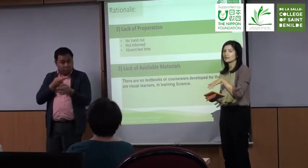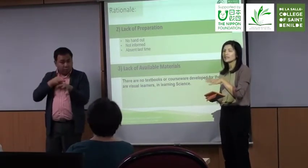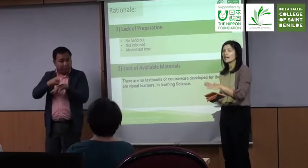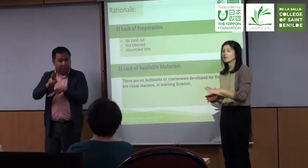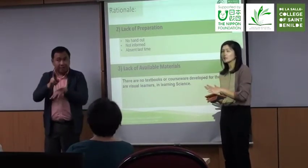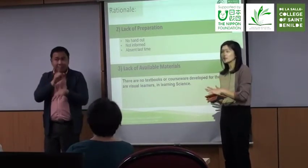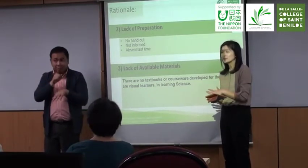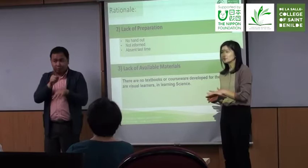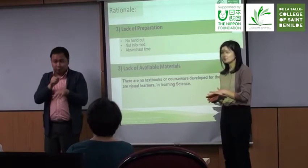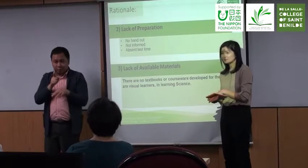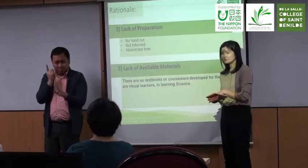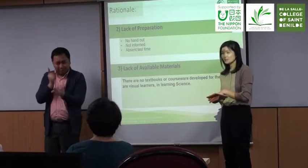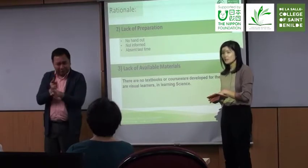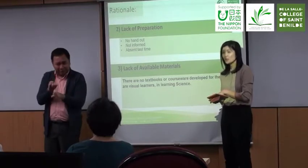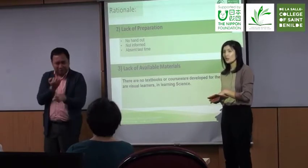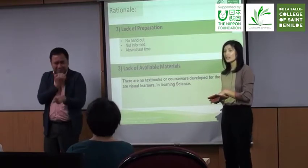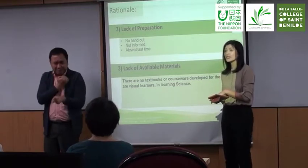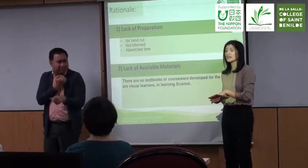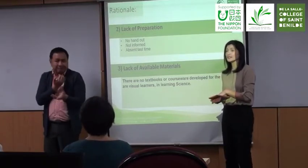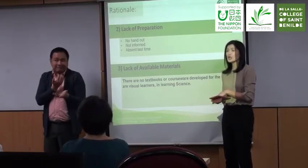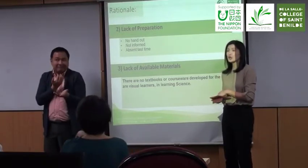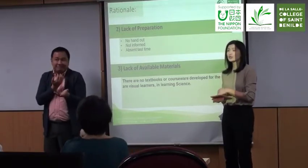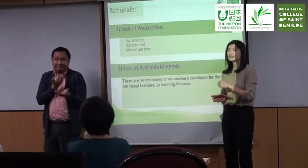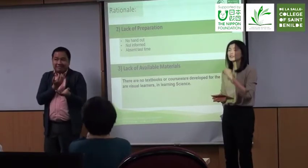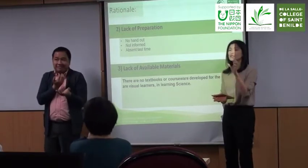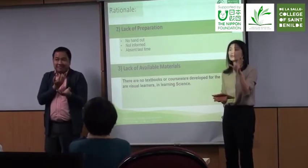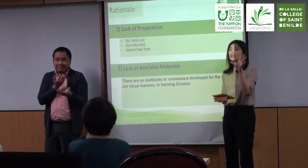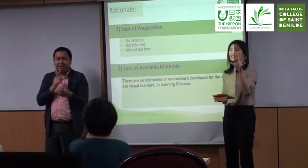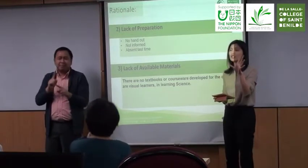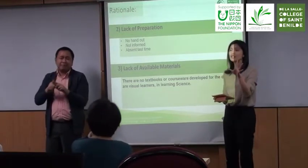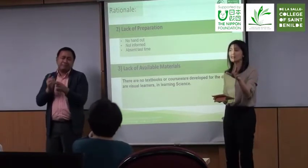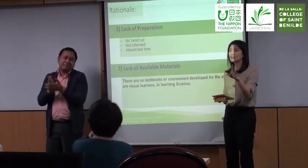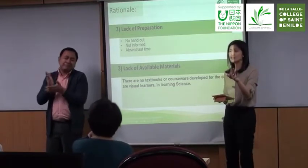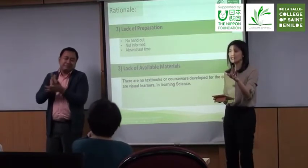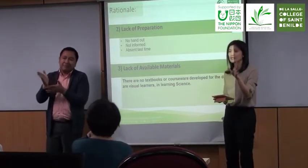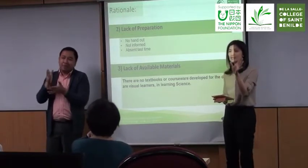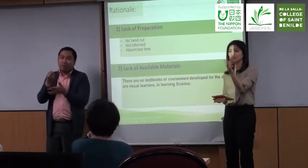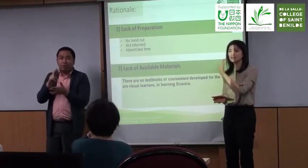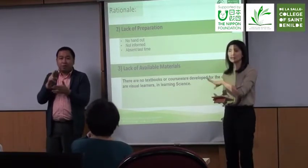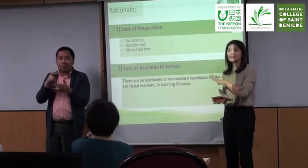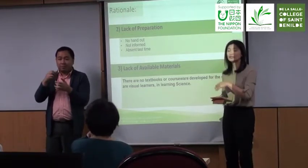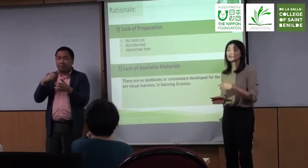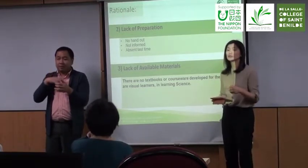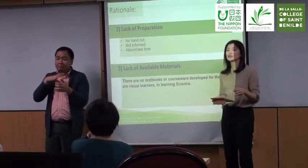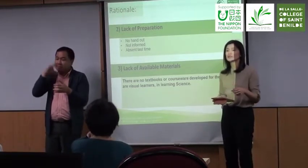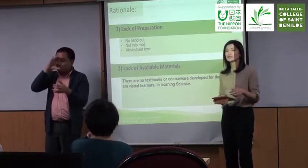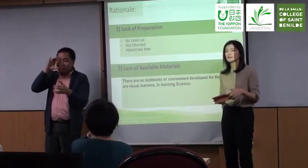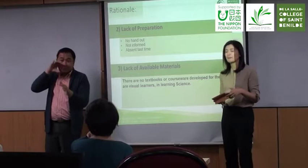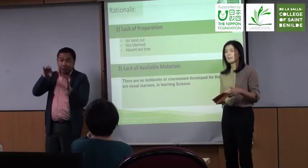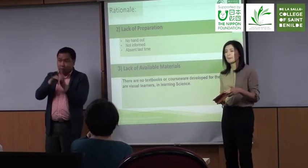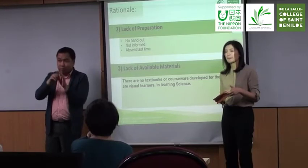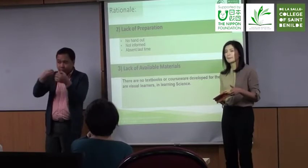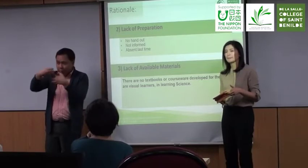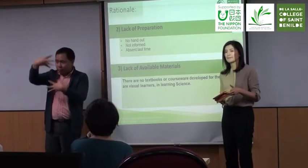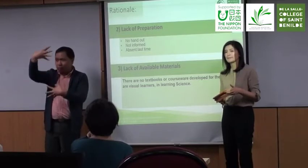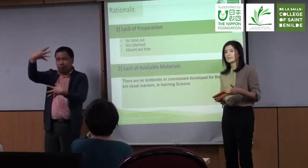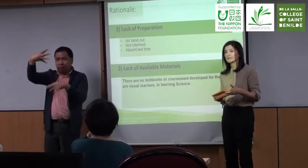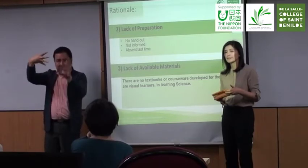is reliable or not. Or the first picture in the images, that's what they're going to use.